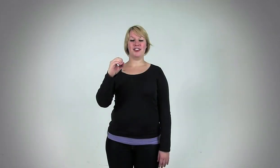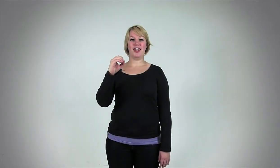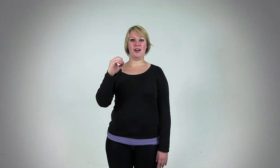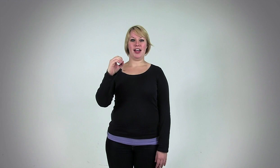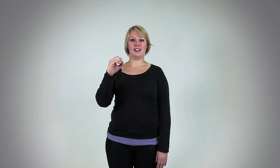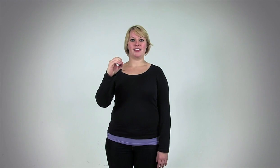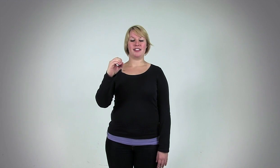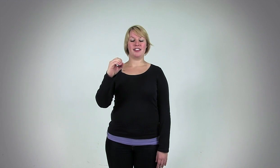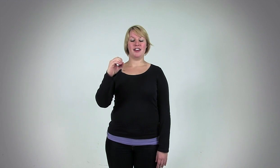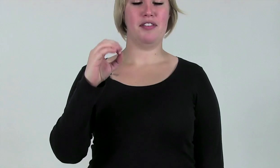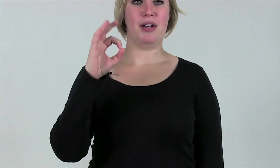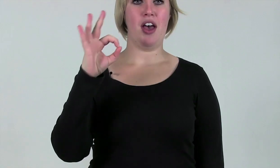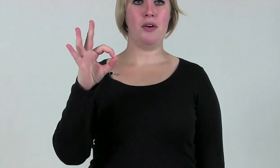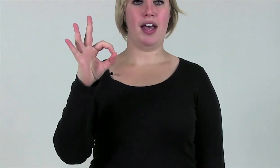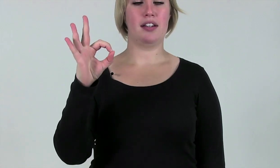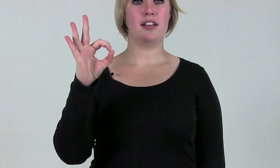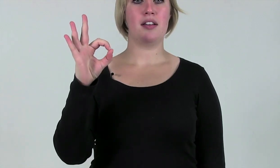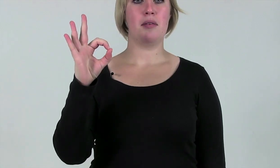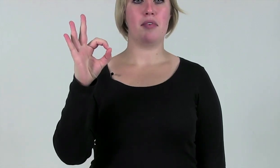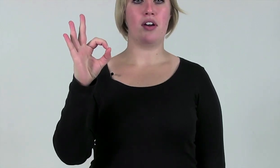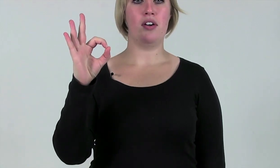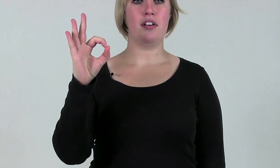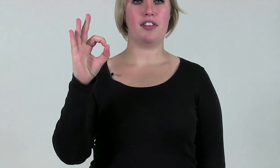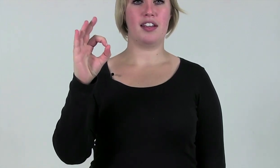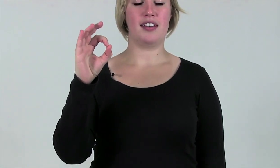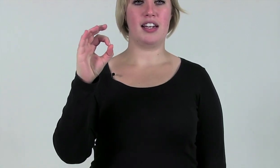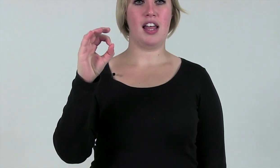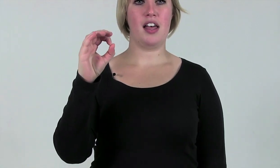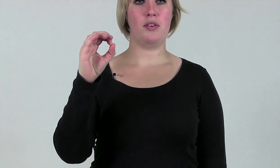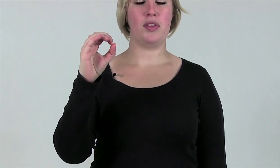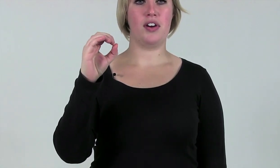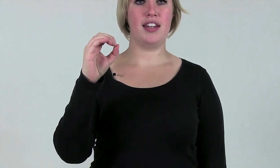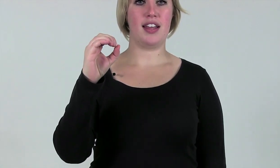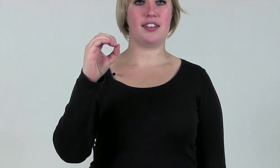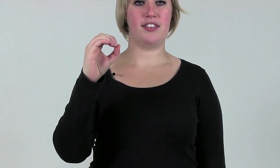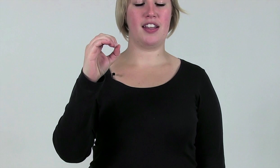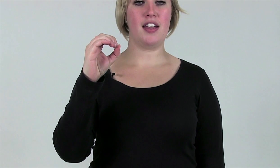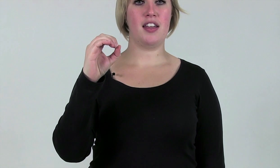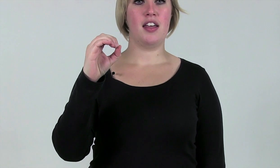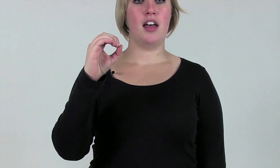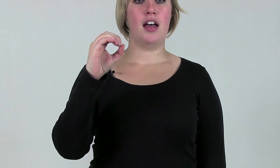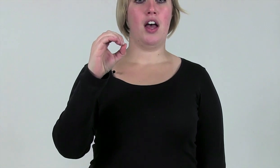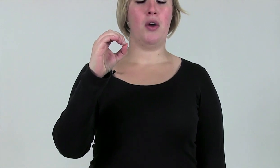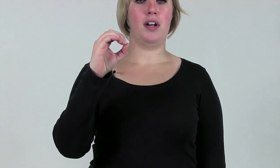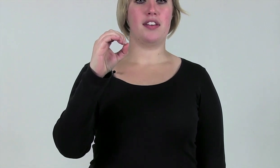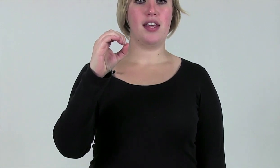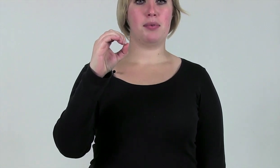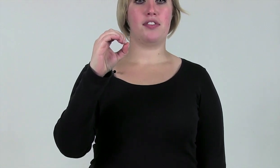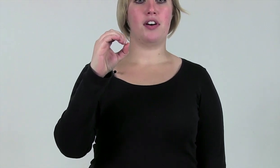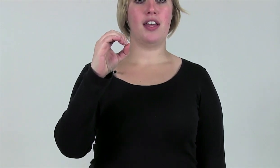Full O hand. From an O hand, bring all your fingers in line with your index finger. Only the tips of your